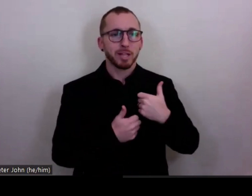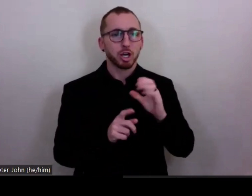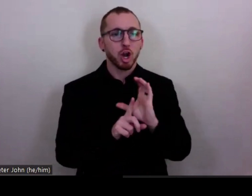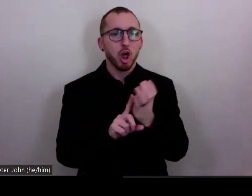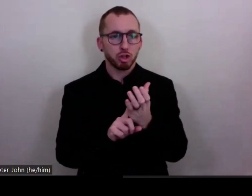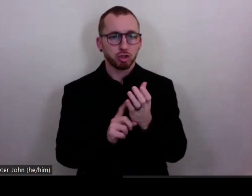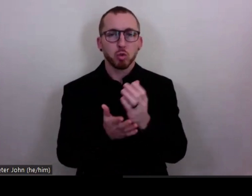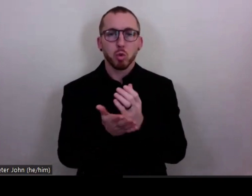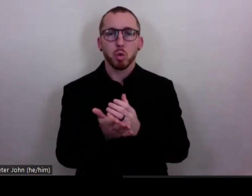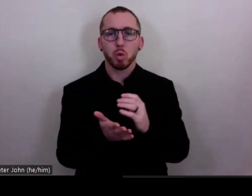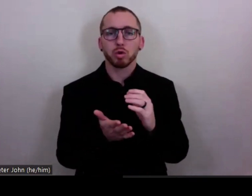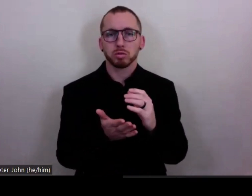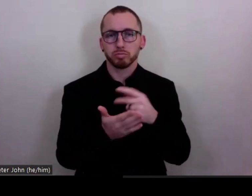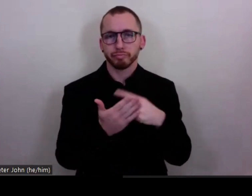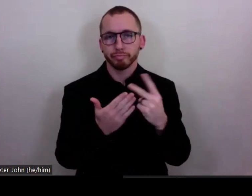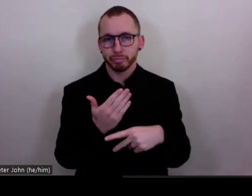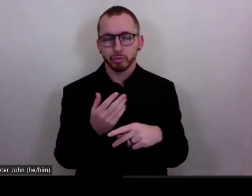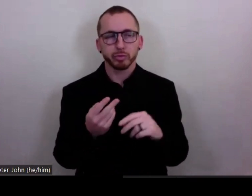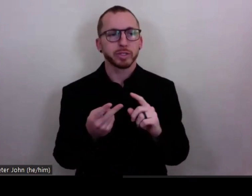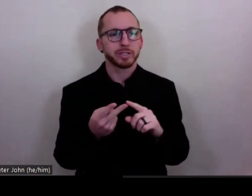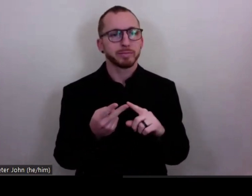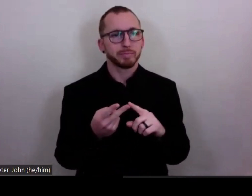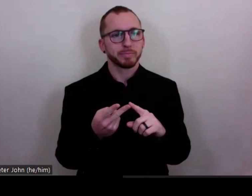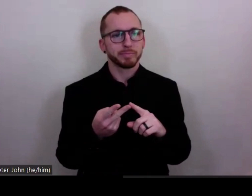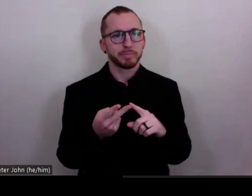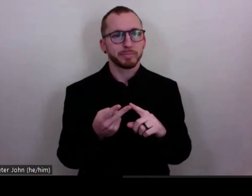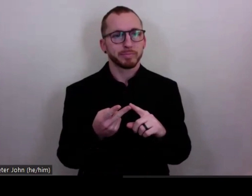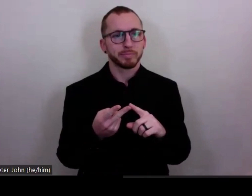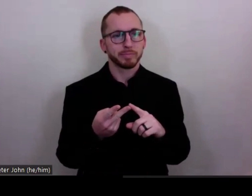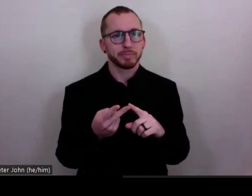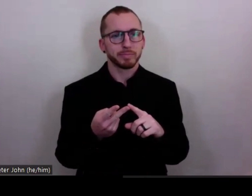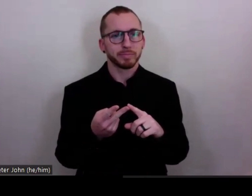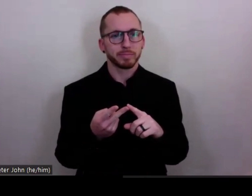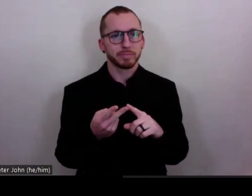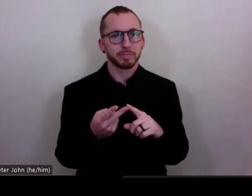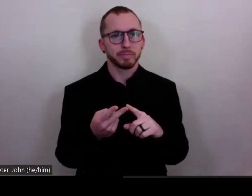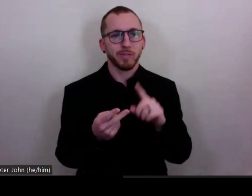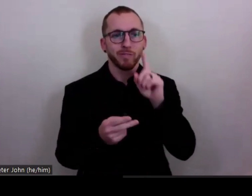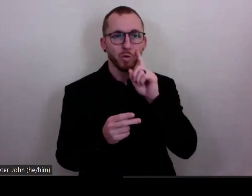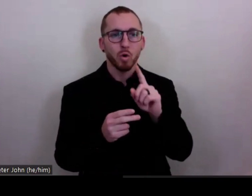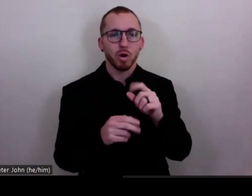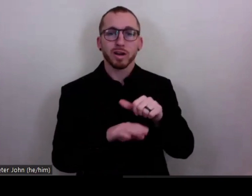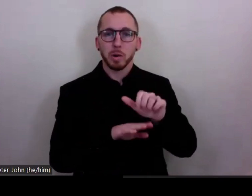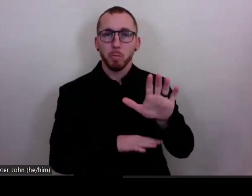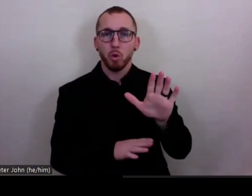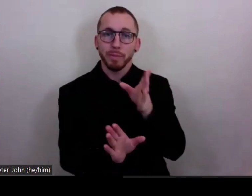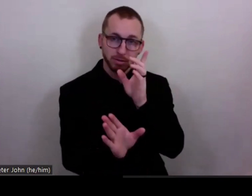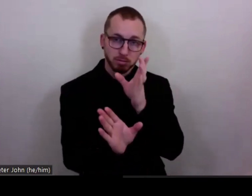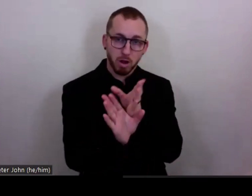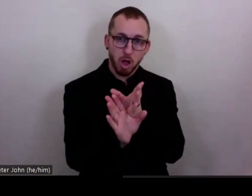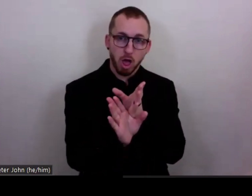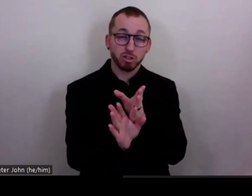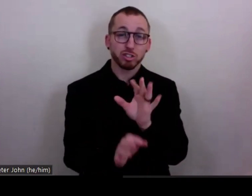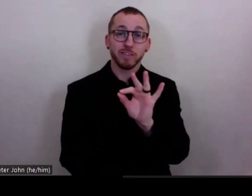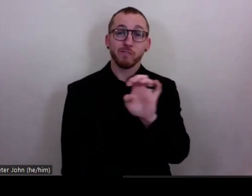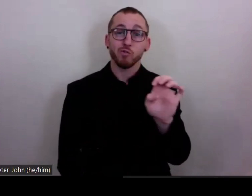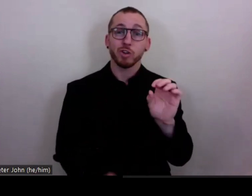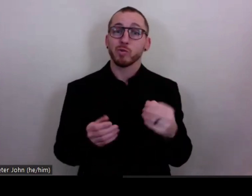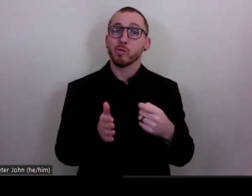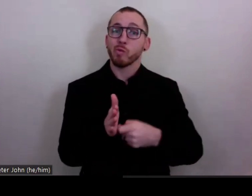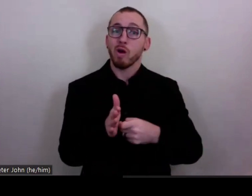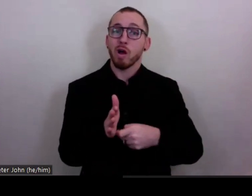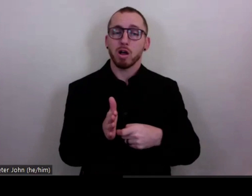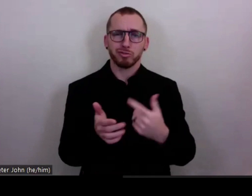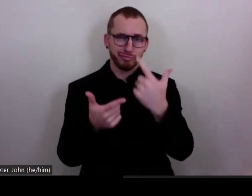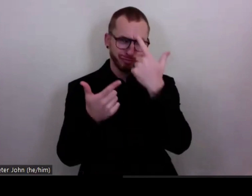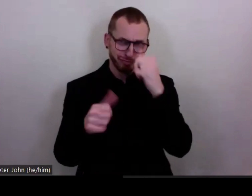models from the Center of Deployment Psychology, these are free. You can go take these modules any day of the week. You don't